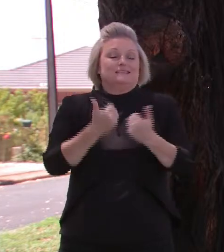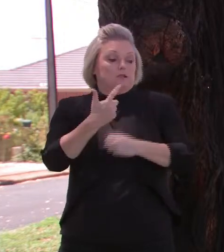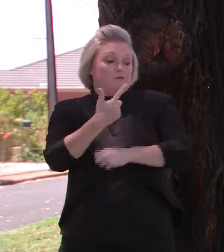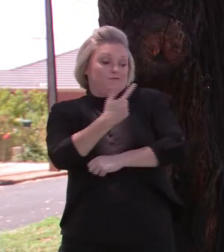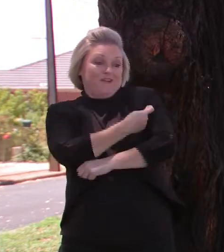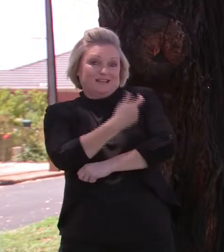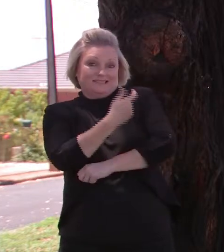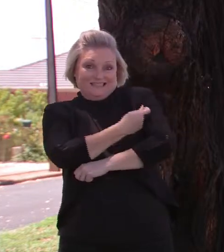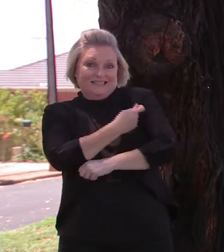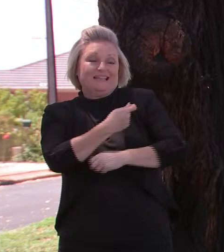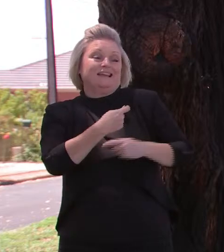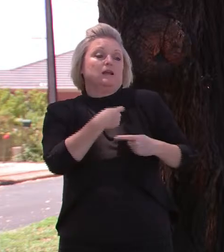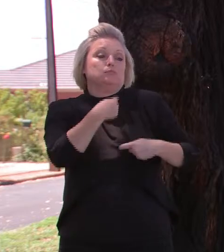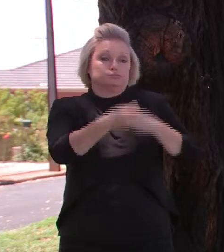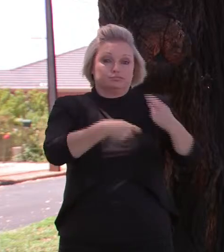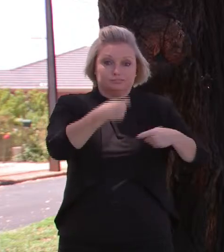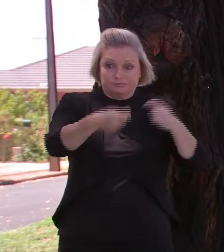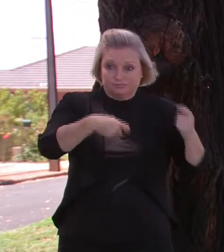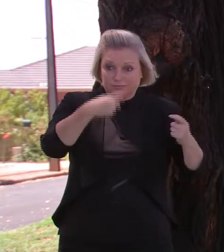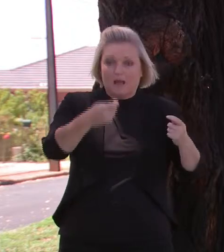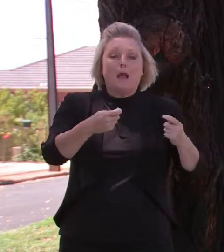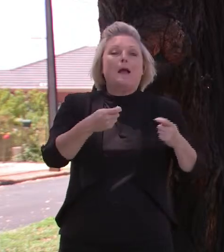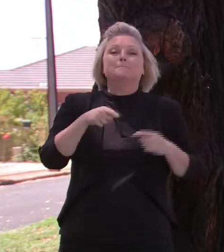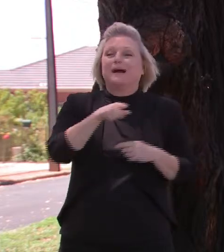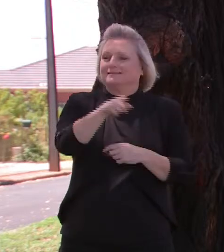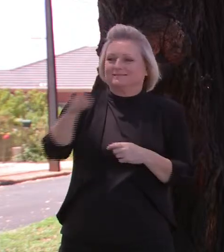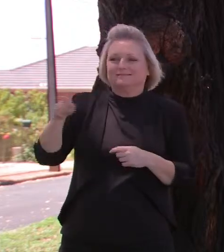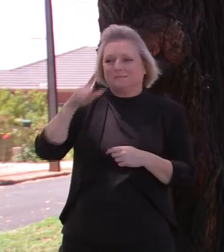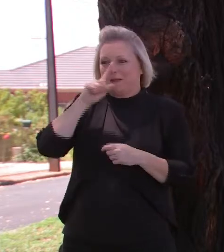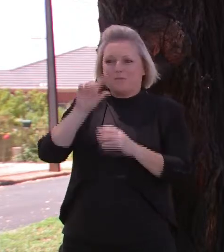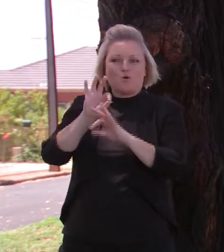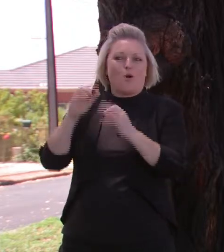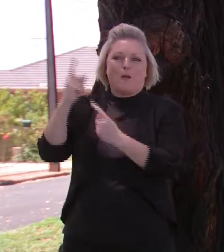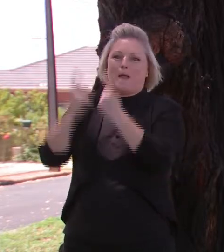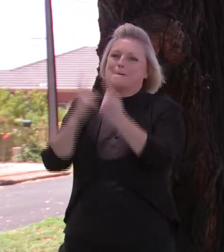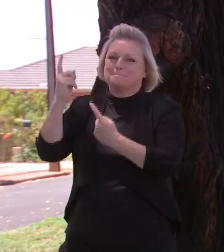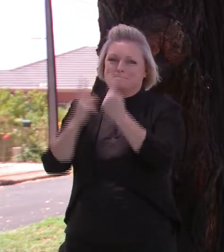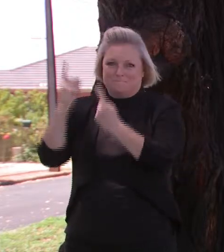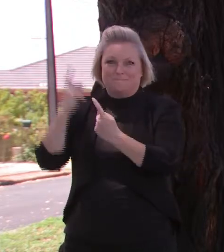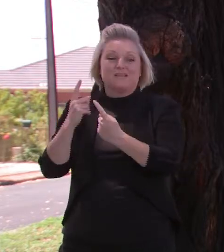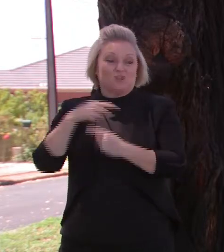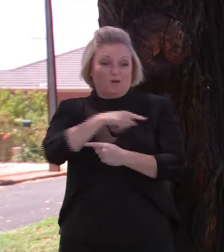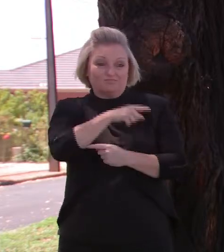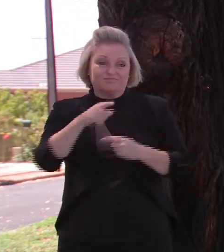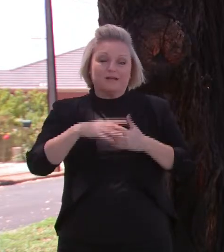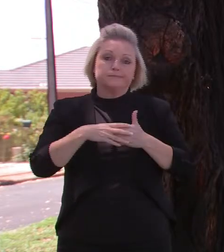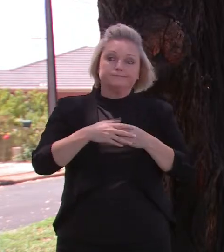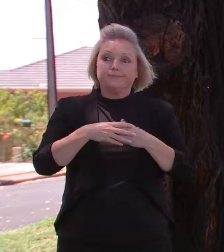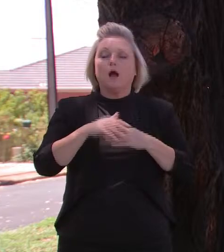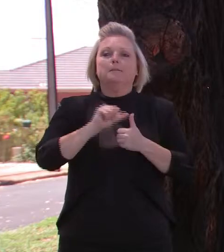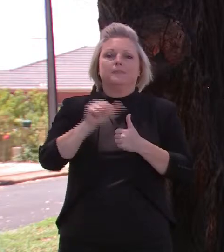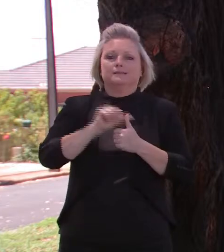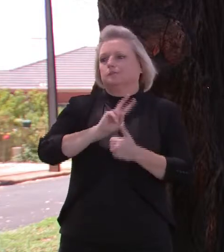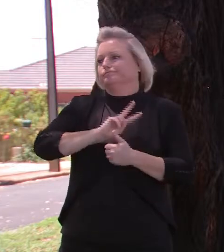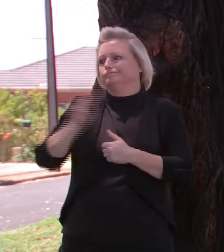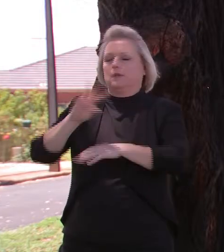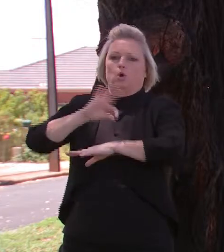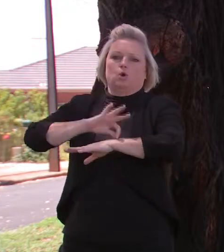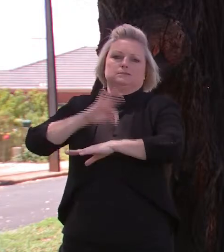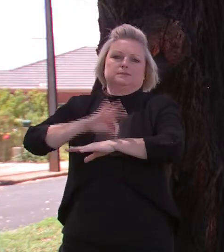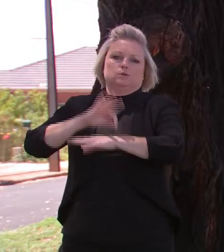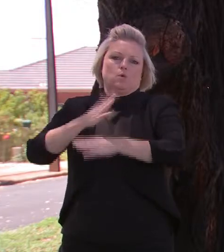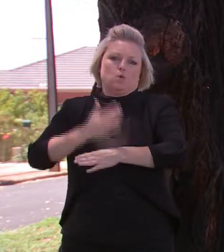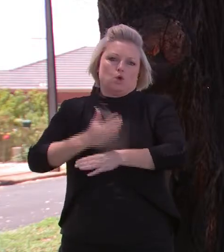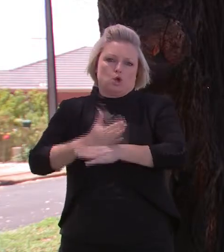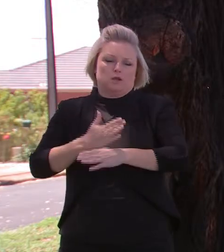of vaccinations over demand. So we've just got to get that resourcing right. It's far better to get those nurses back out into more important settings, for example, with